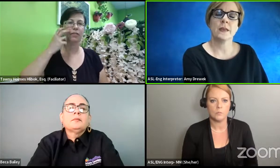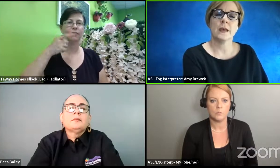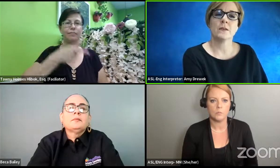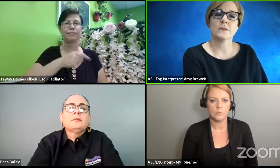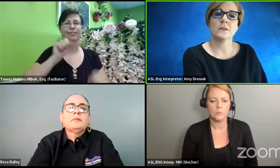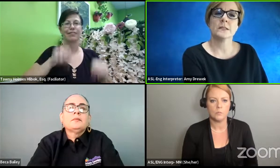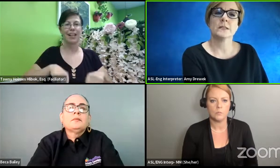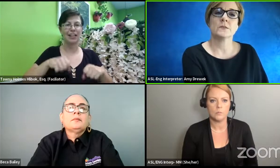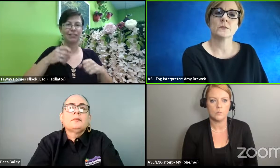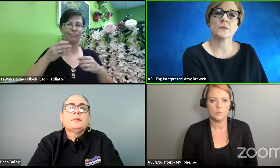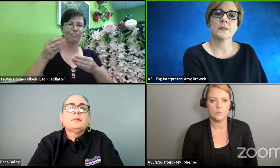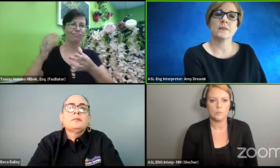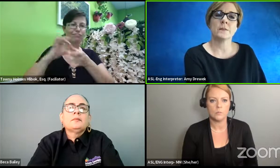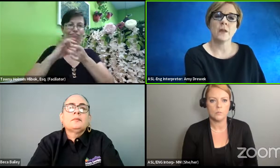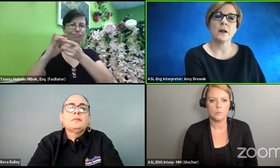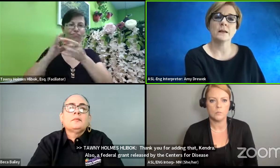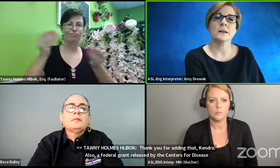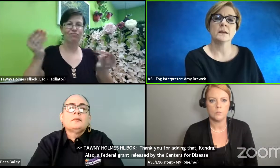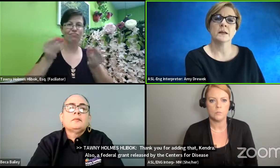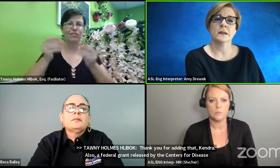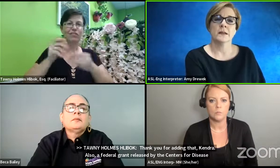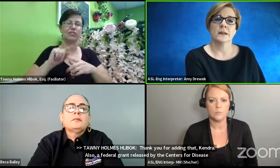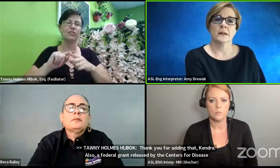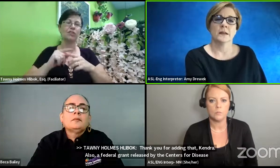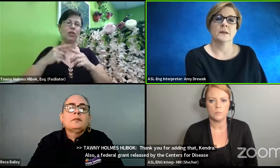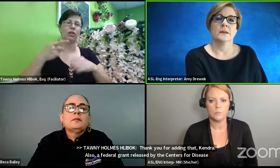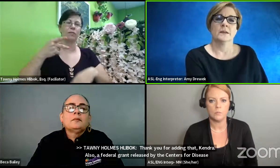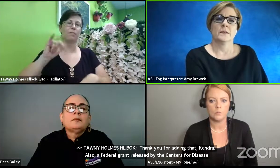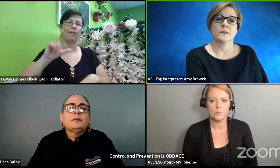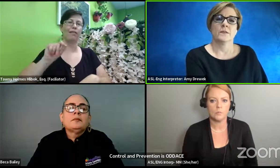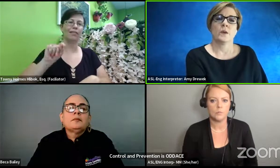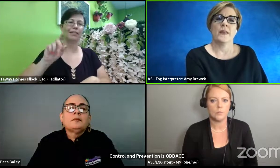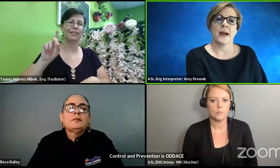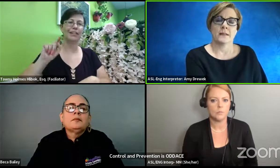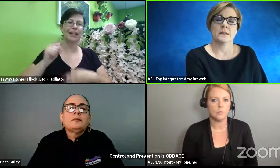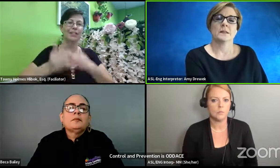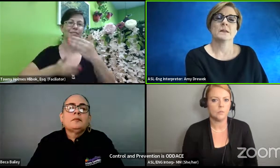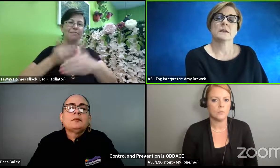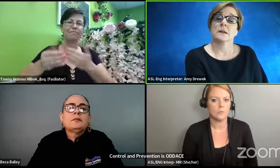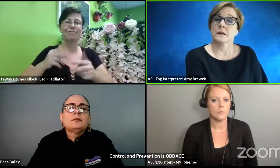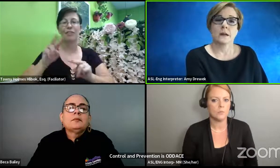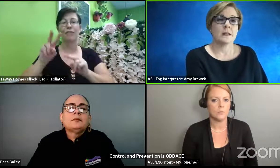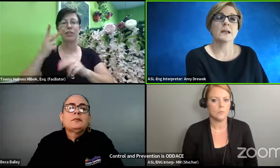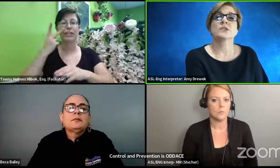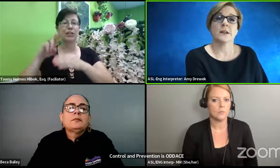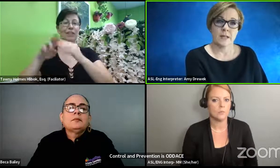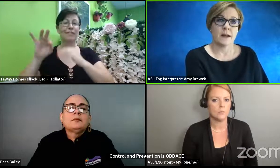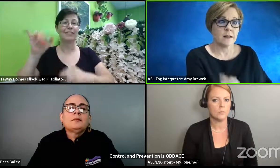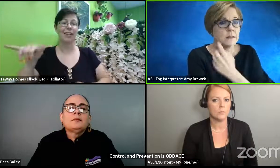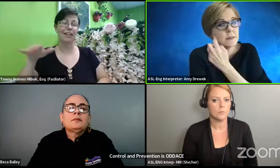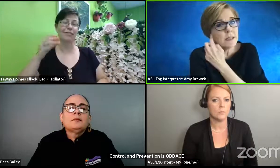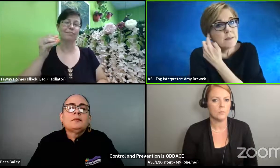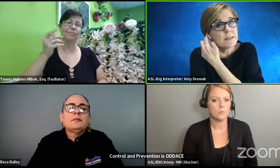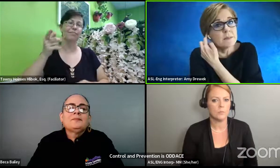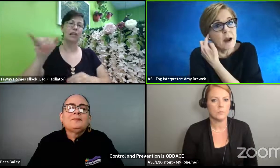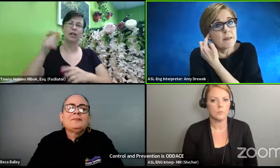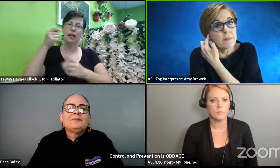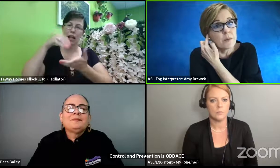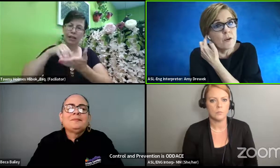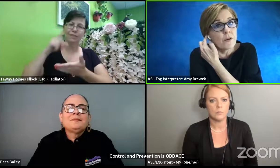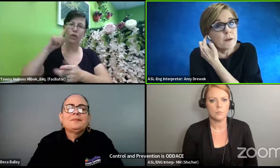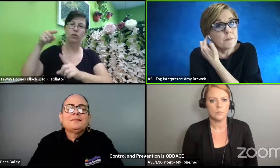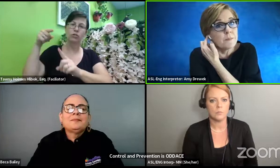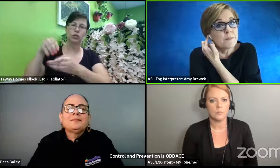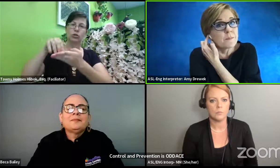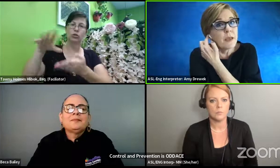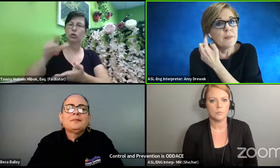partnership with the Arizona State Schools for the Deaf and Blind for that collection of data in this